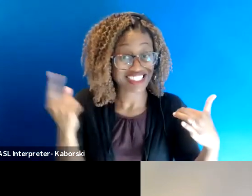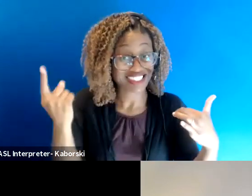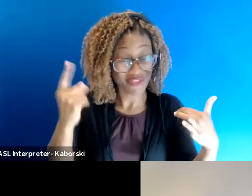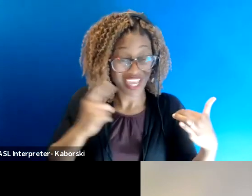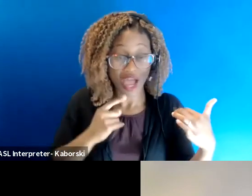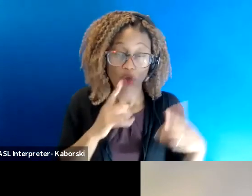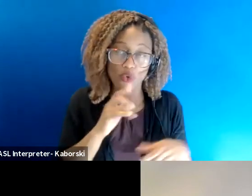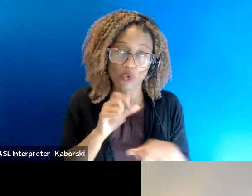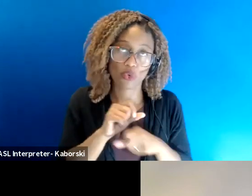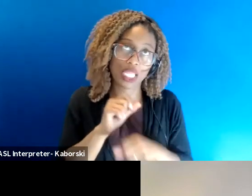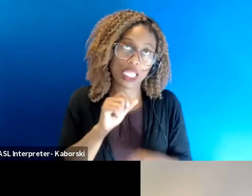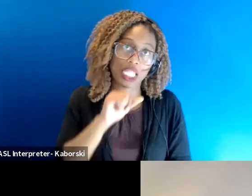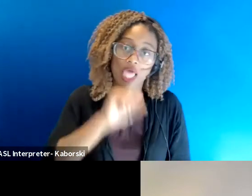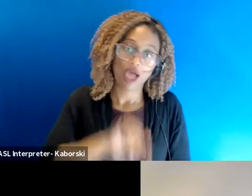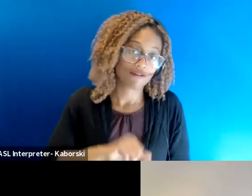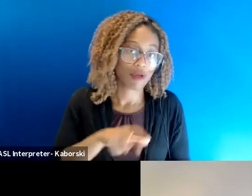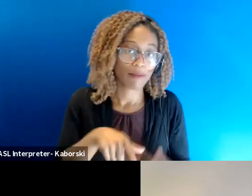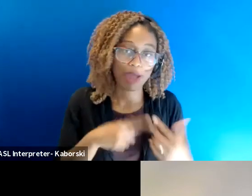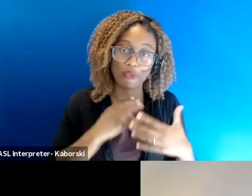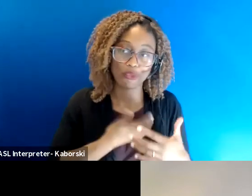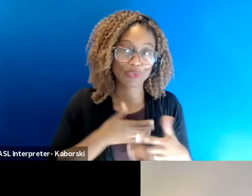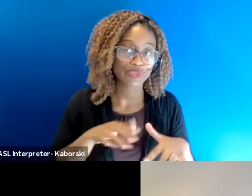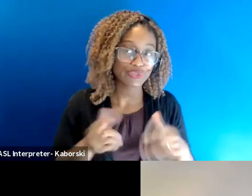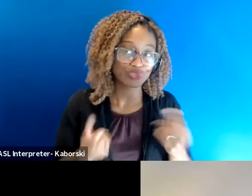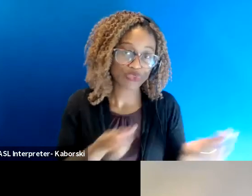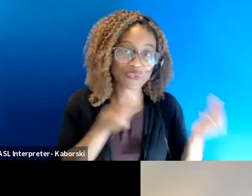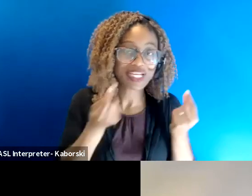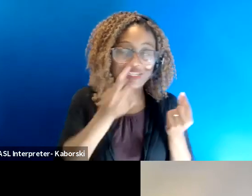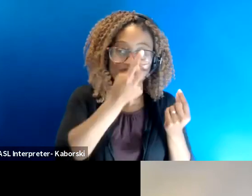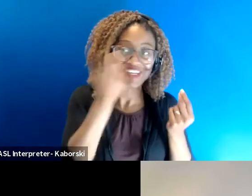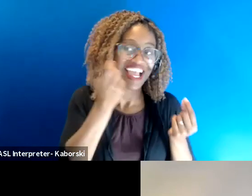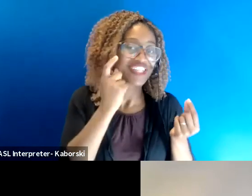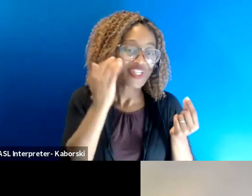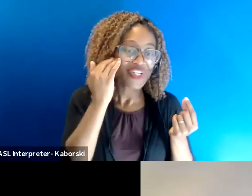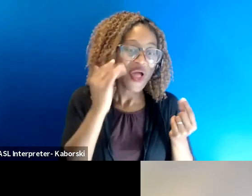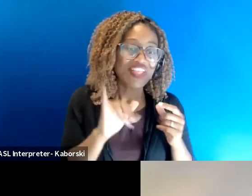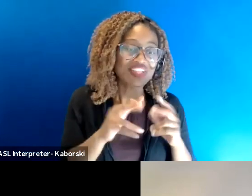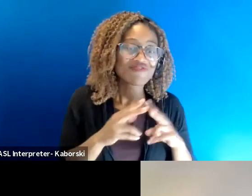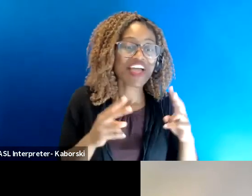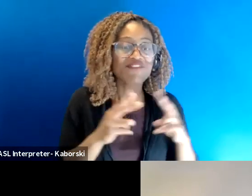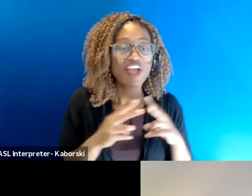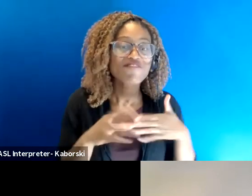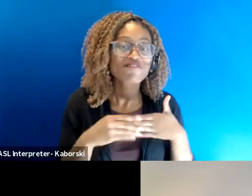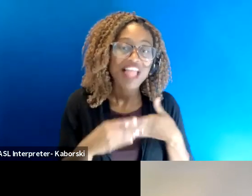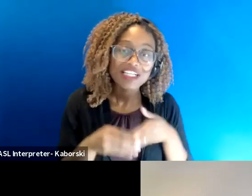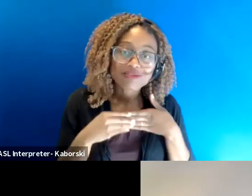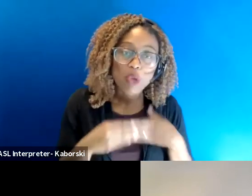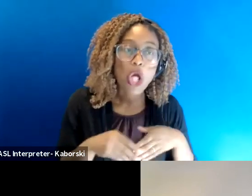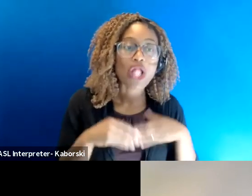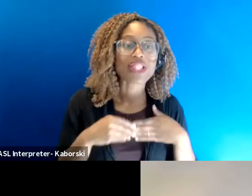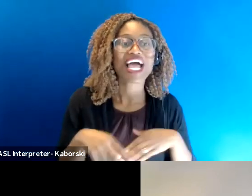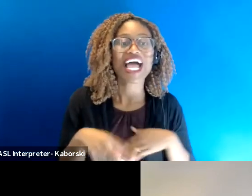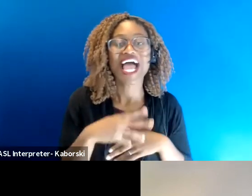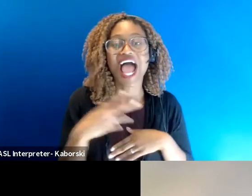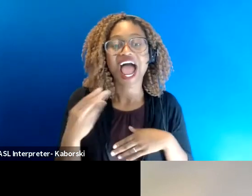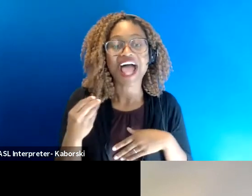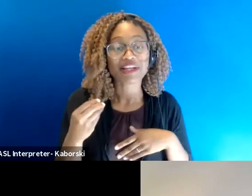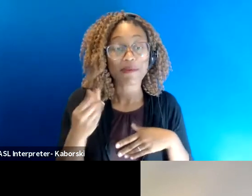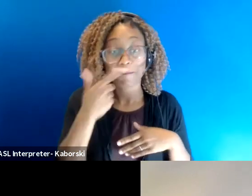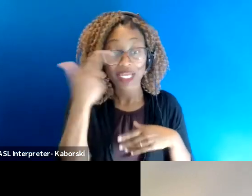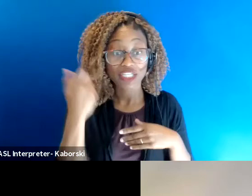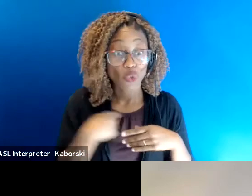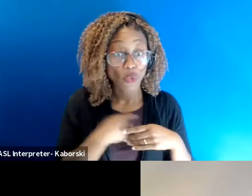that I really love about what we're doing is we're very flexible, and because